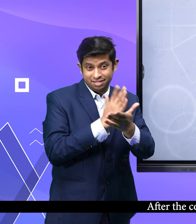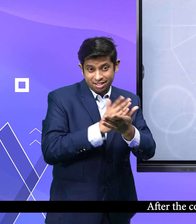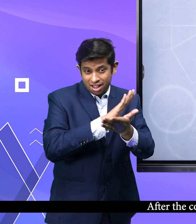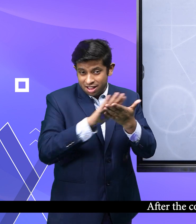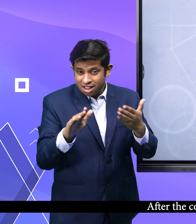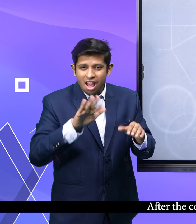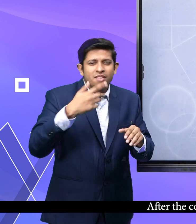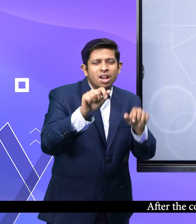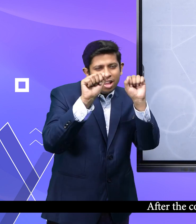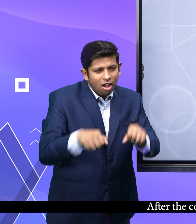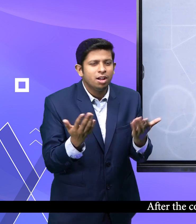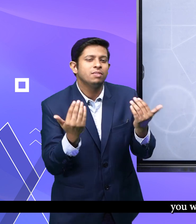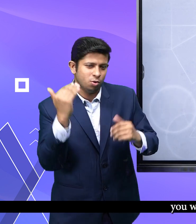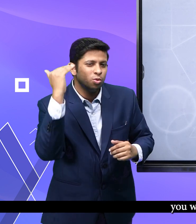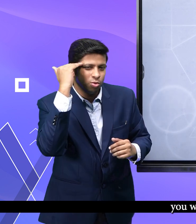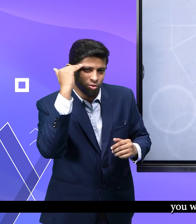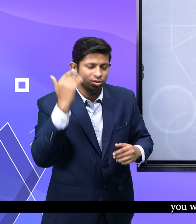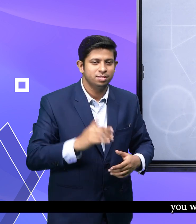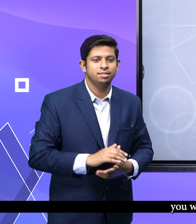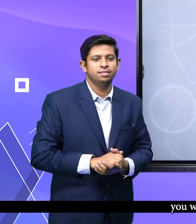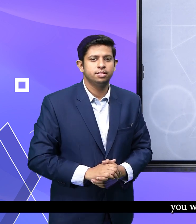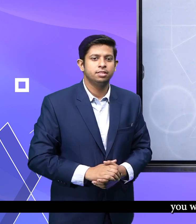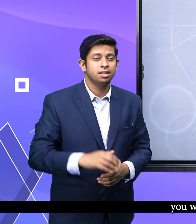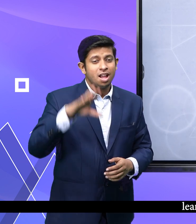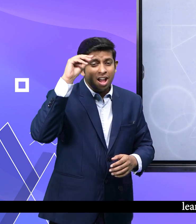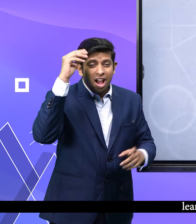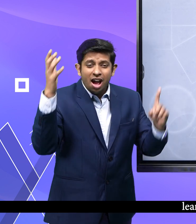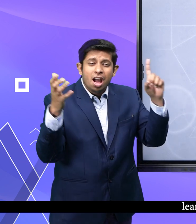After the completion of this lesson, you will be able to know learning outcomes,